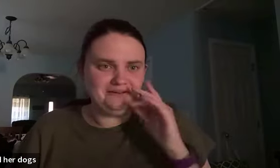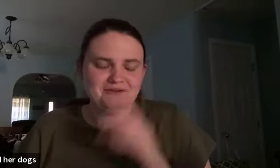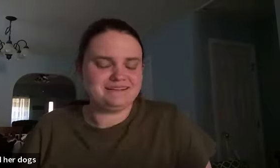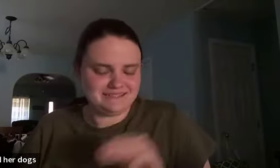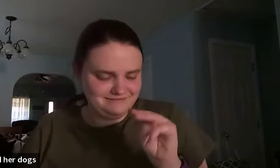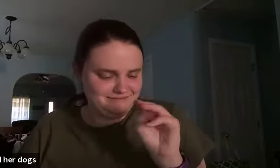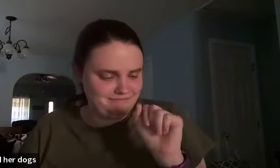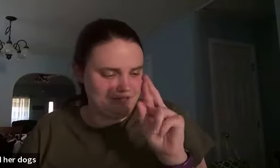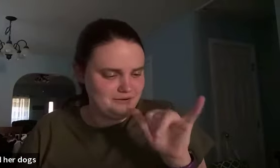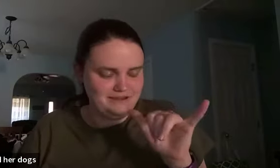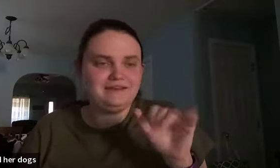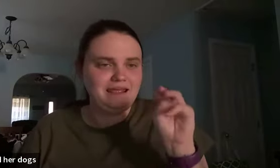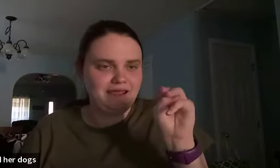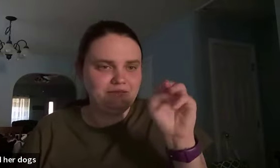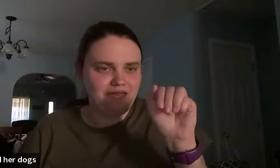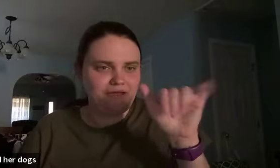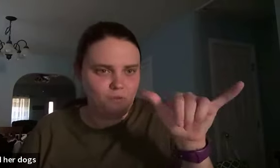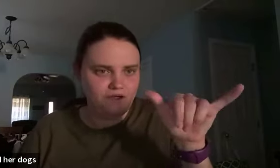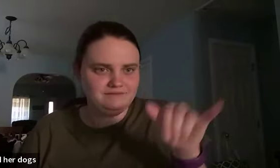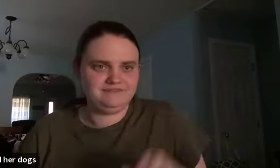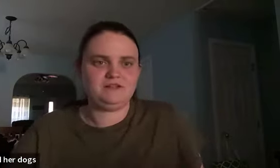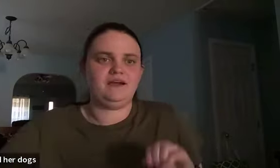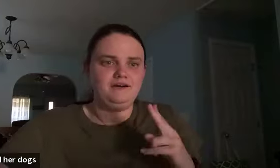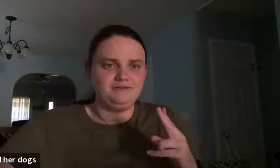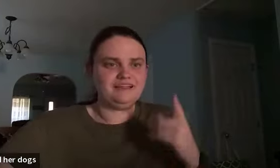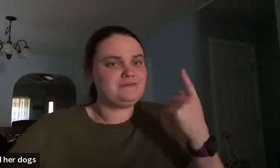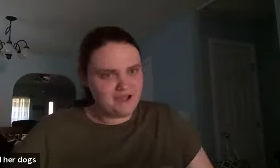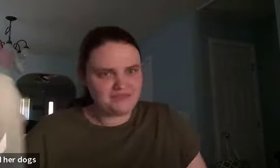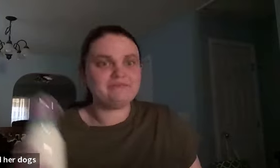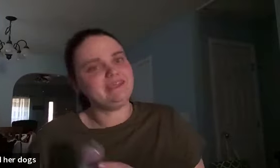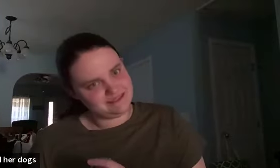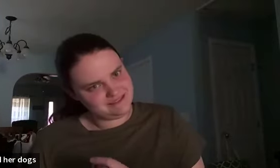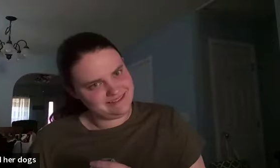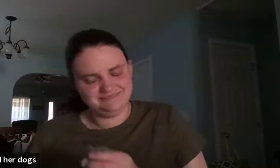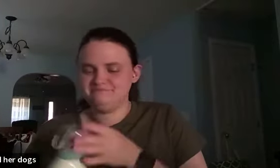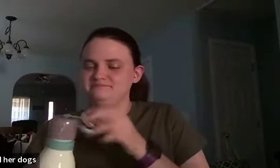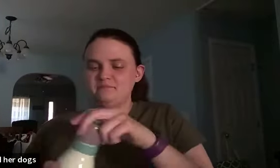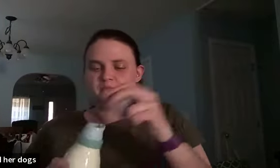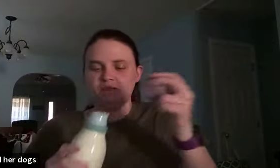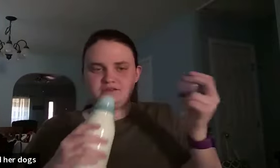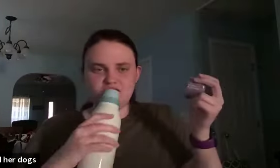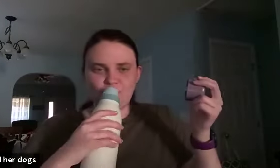don't know. And I said, Mary, May. And they're like, oh, like the month. I'm like, yes. So,